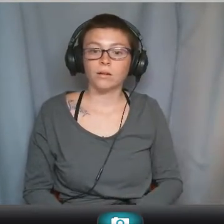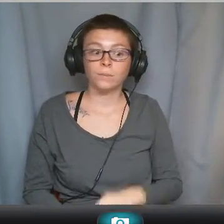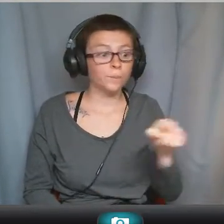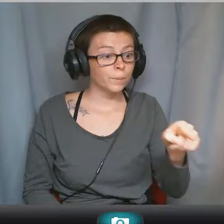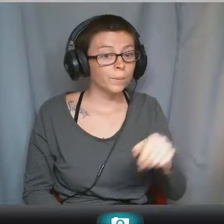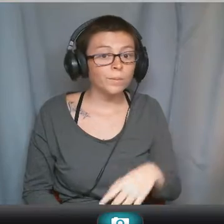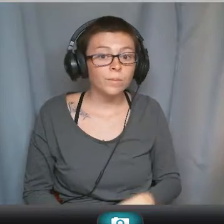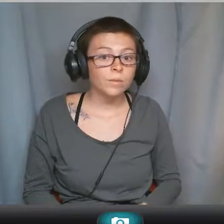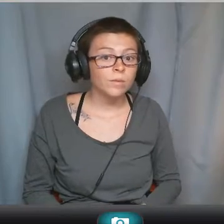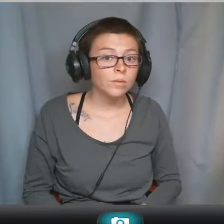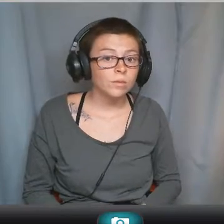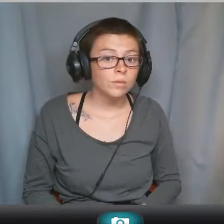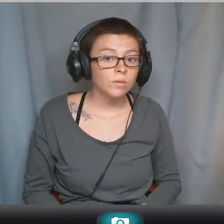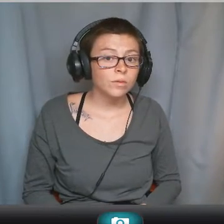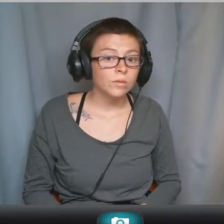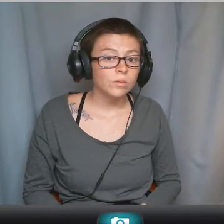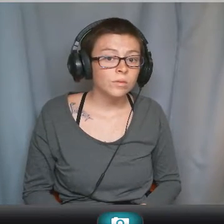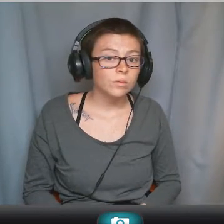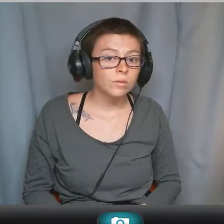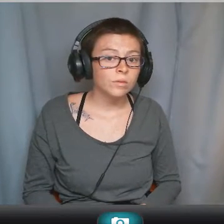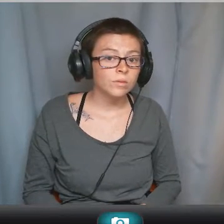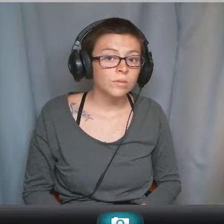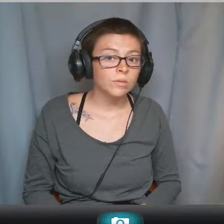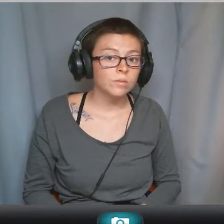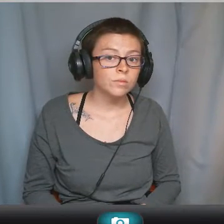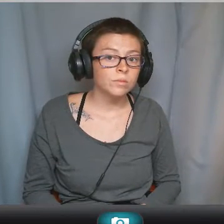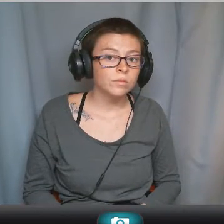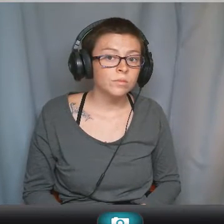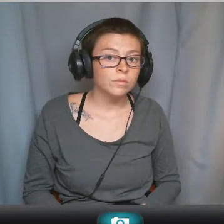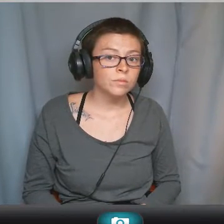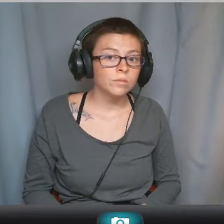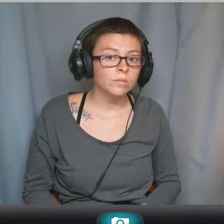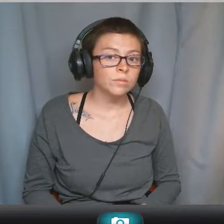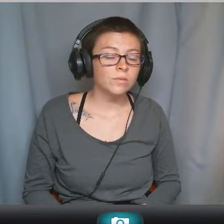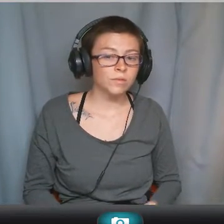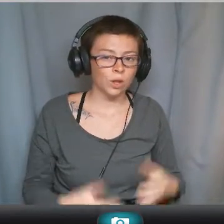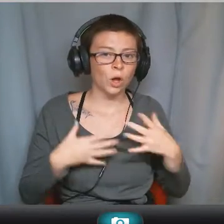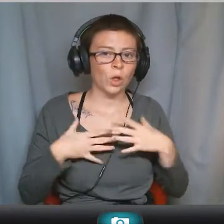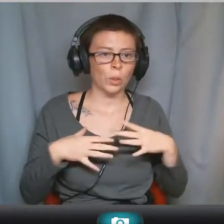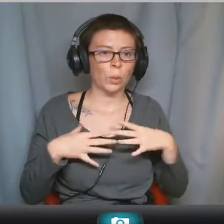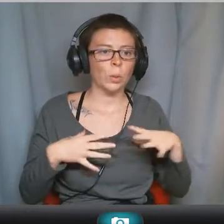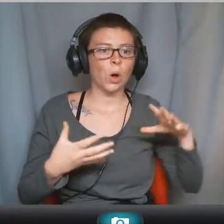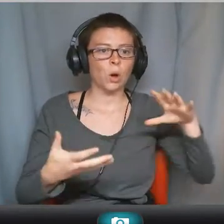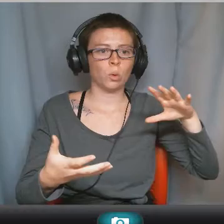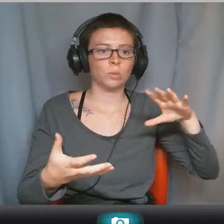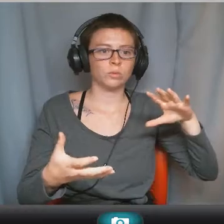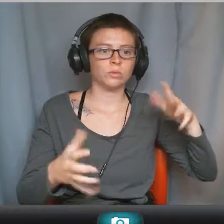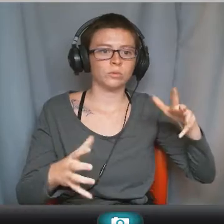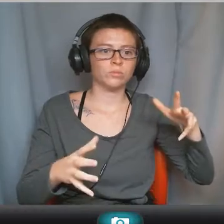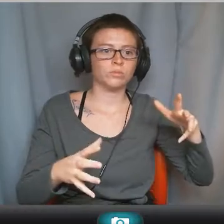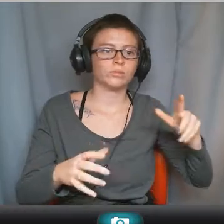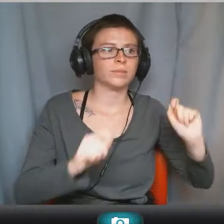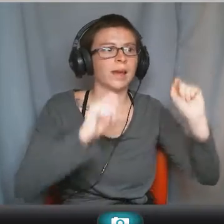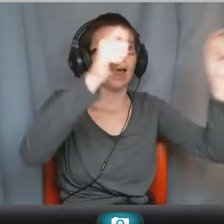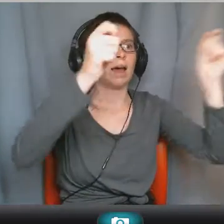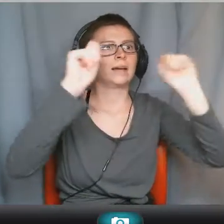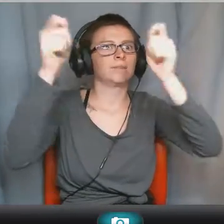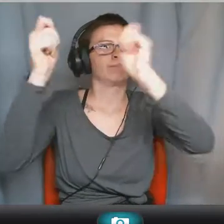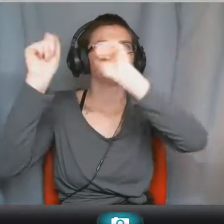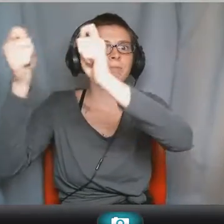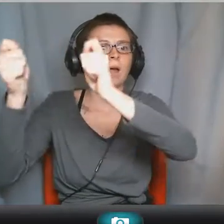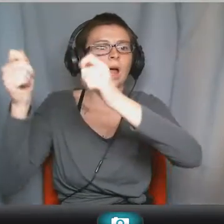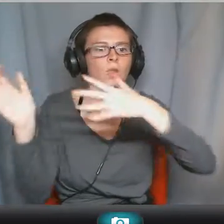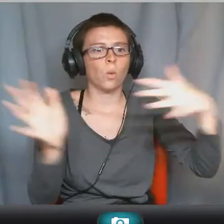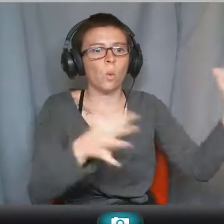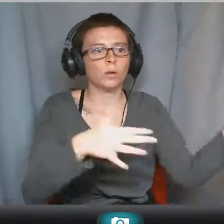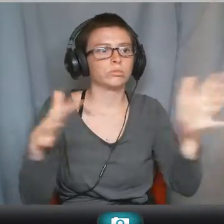The crow, the towels. They're putting the laundry out on the line. One more. And The wind helps.